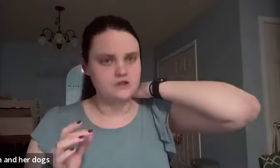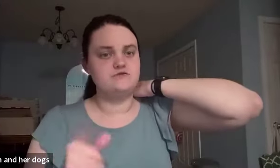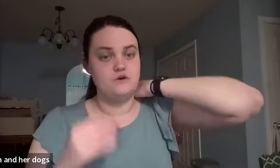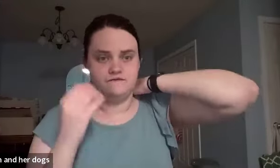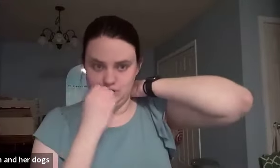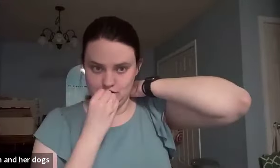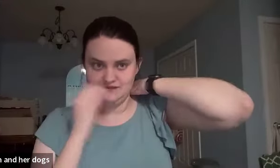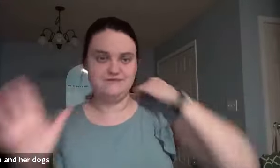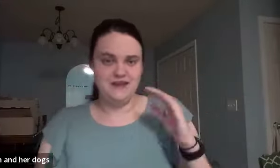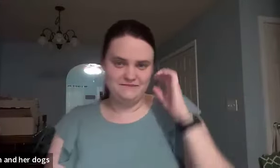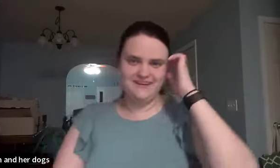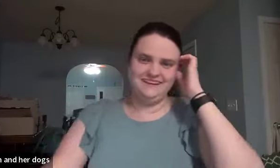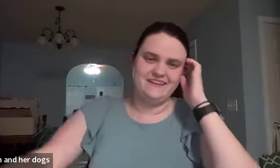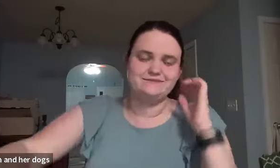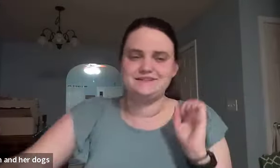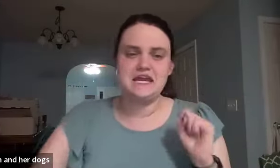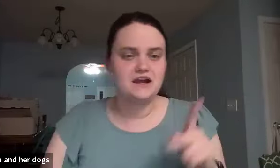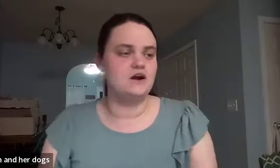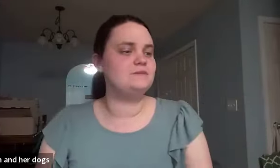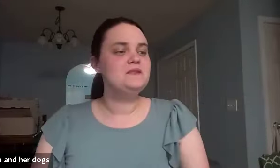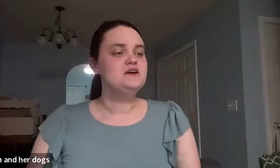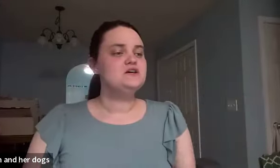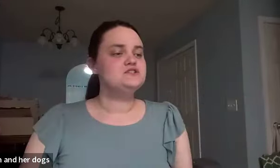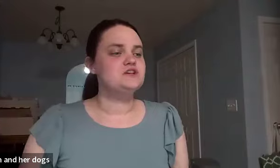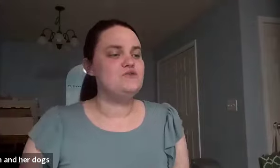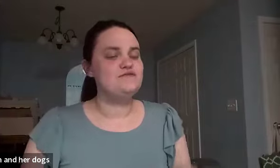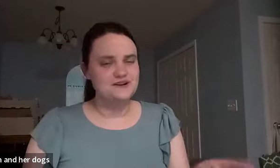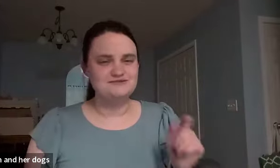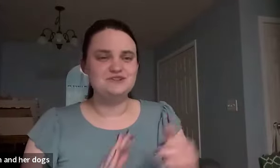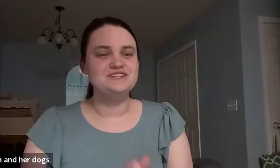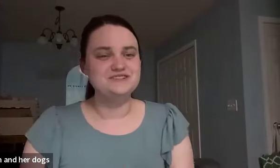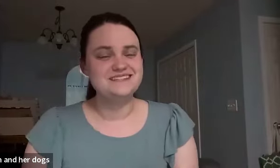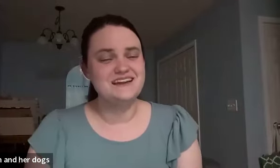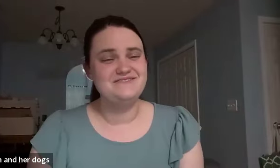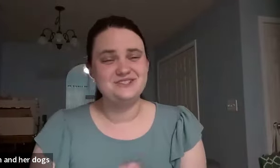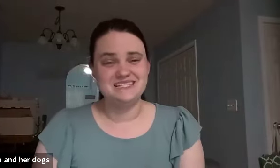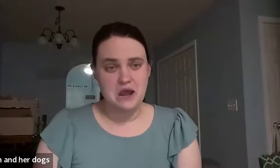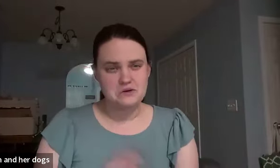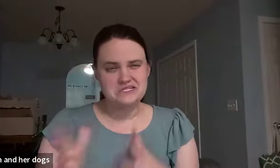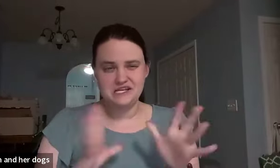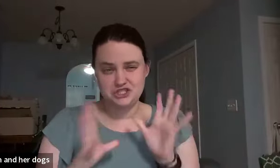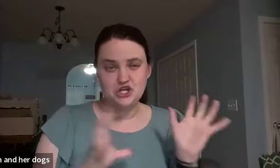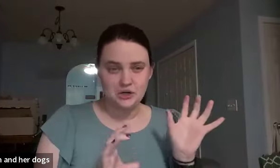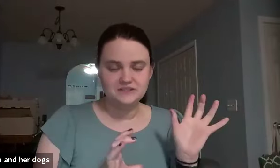words for foods. Okay. That cannot talk. So the first one we're going to do is the sign for sour /